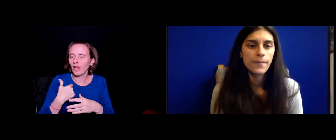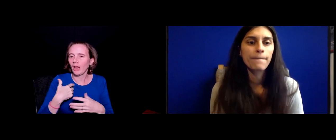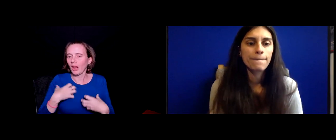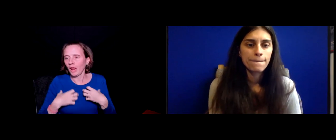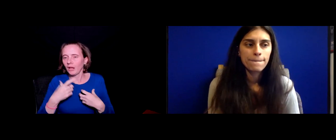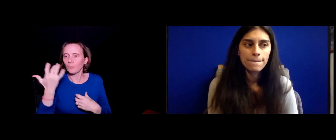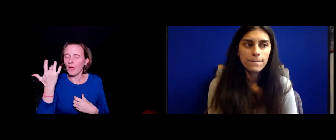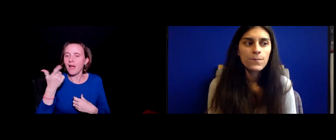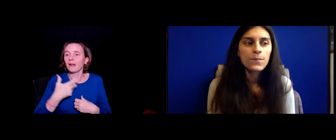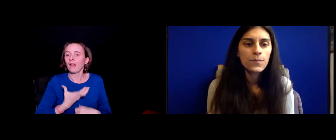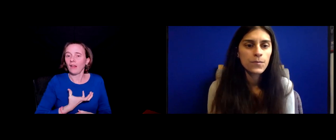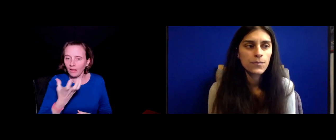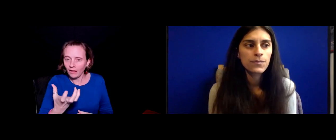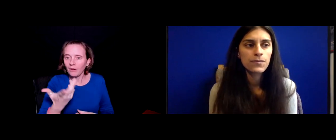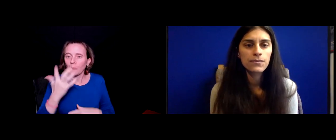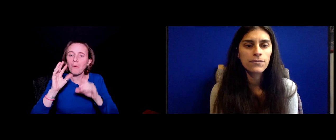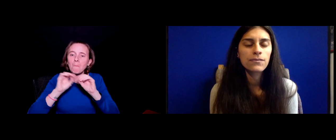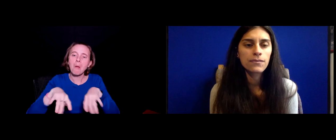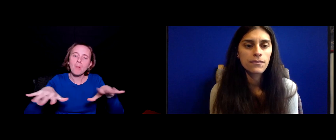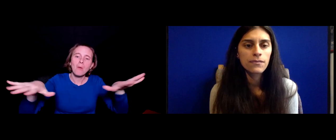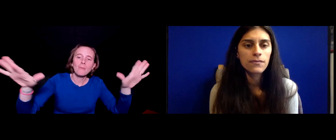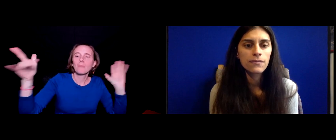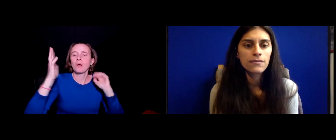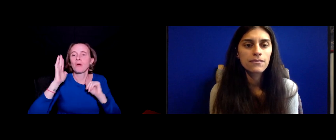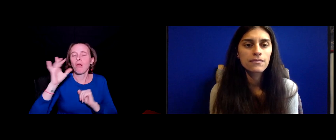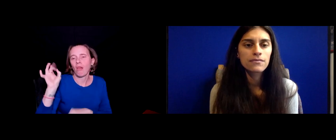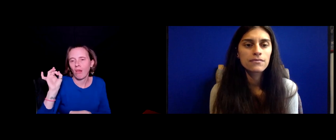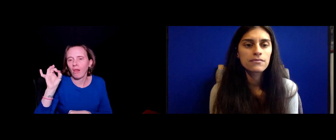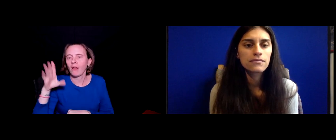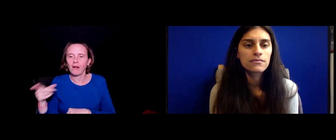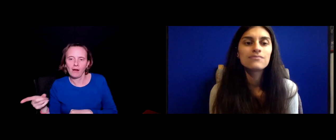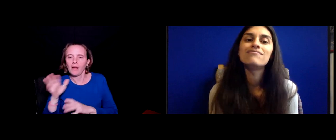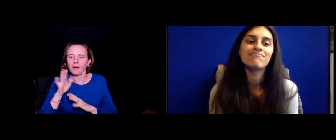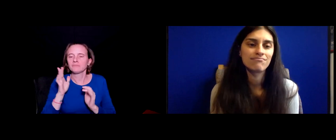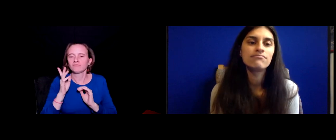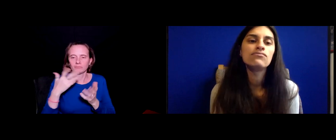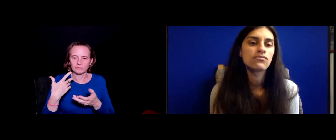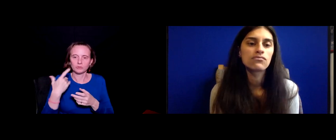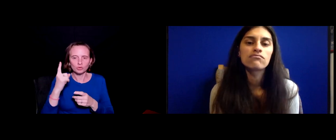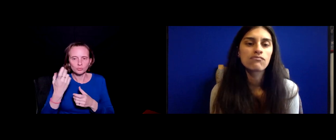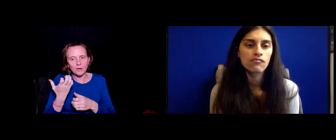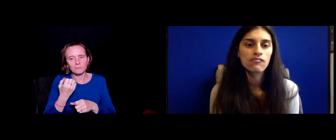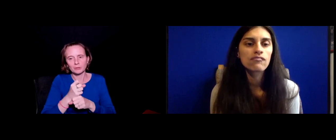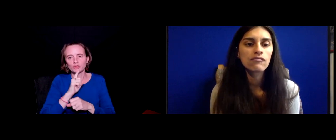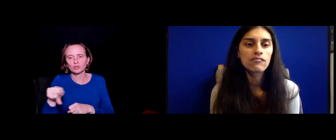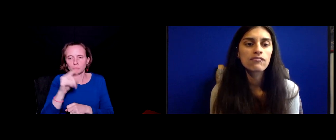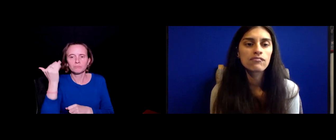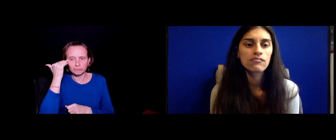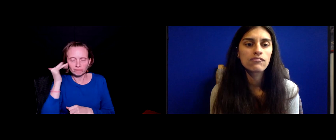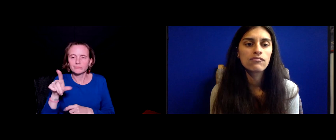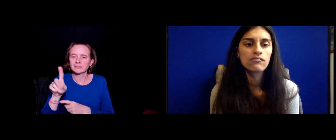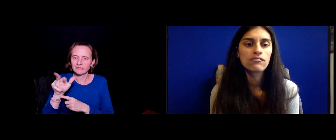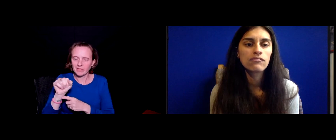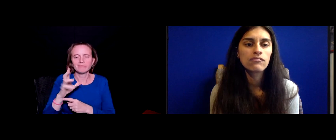another member of the deaf community and share these intimate details. They don't want, word to spread like wildfire.